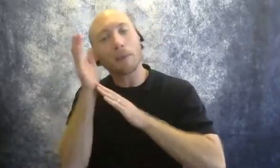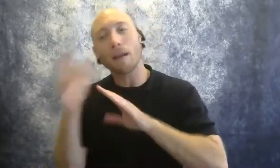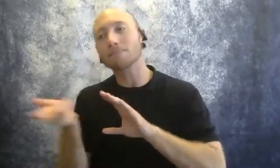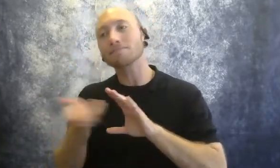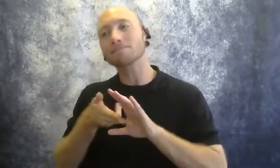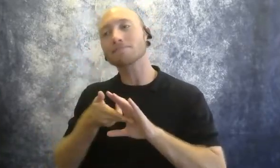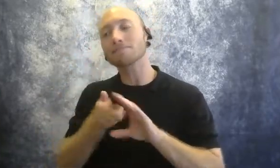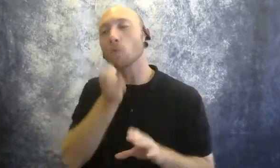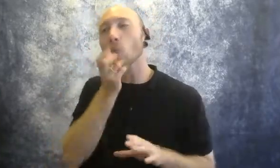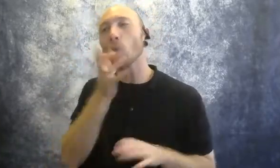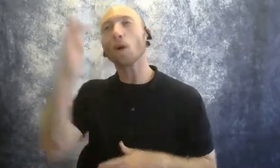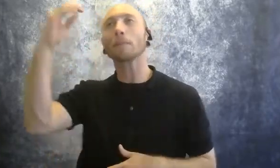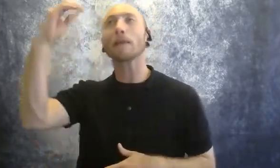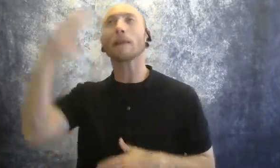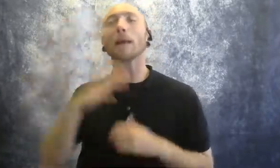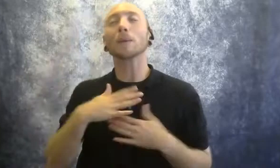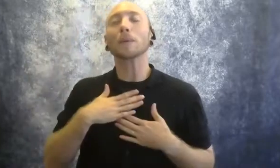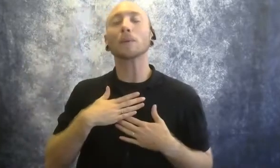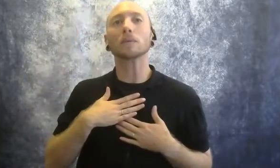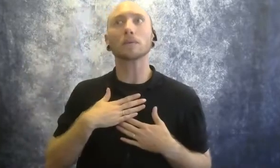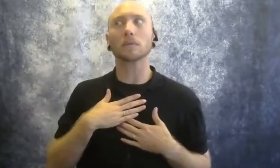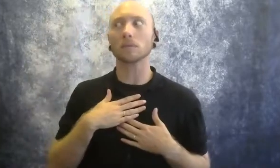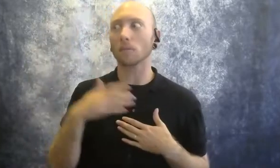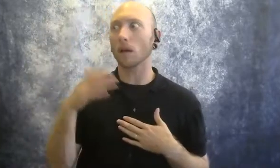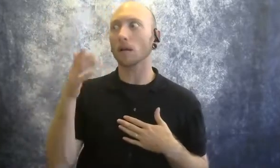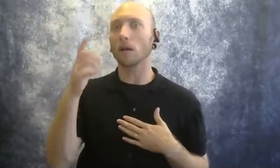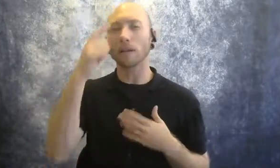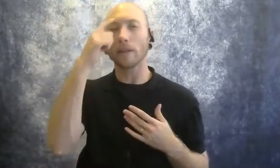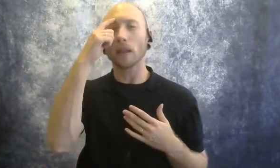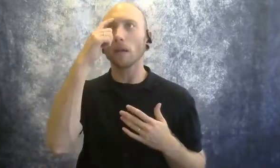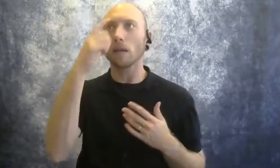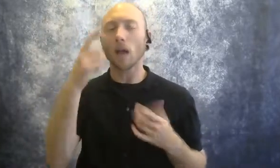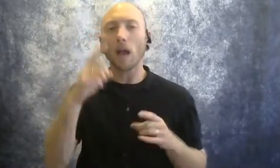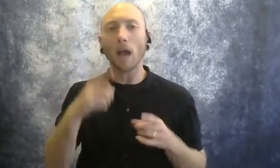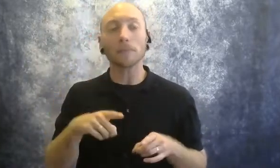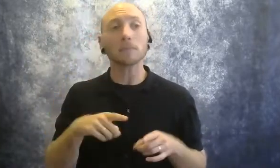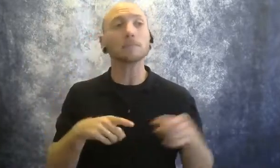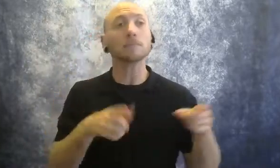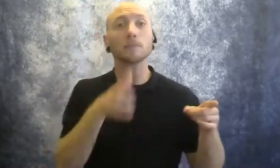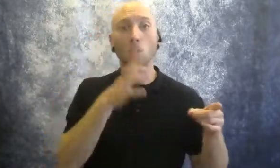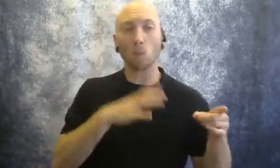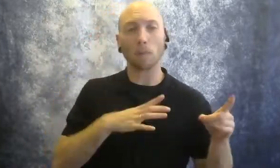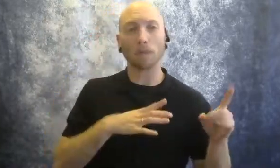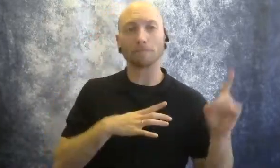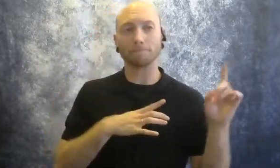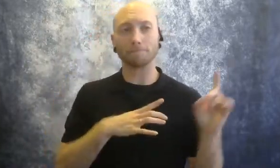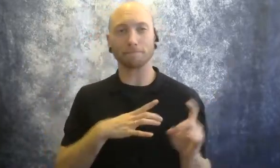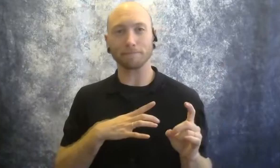in the bed, and it's nice and warm, and there's a little lamplight there. And he's thinking, my God, how did this happen, And so